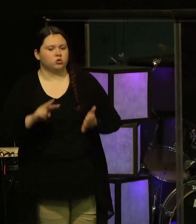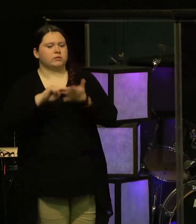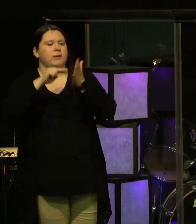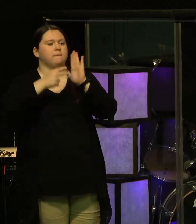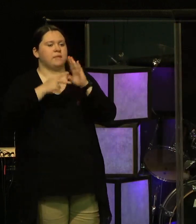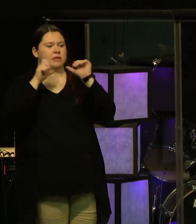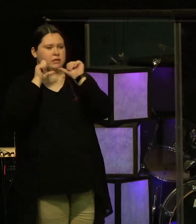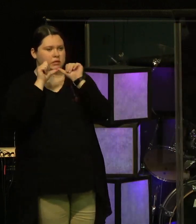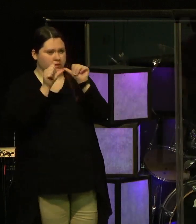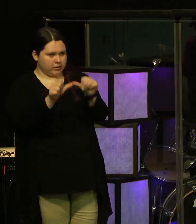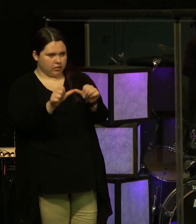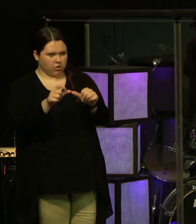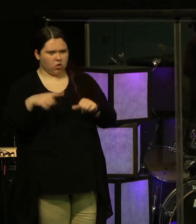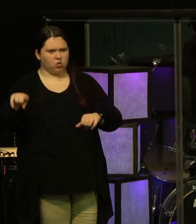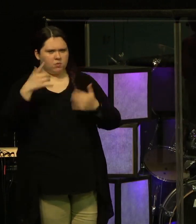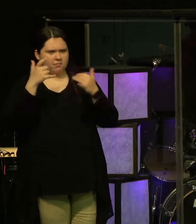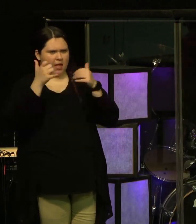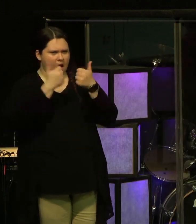Any gamers in here?